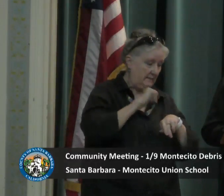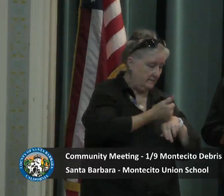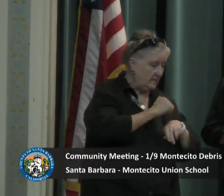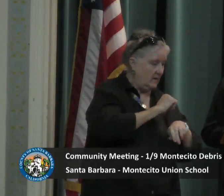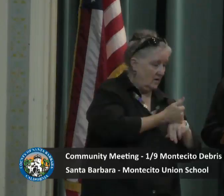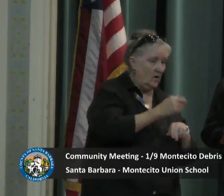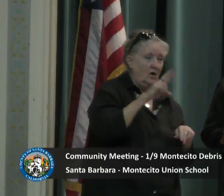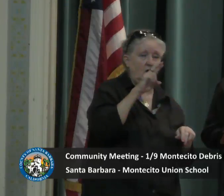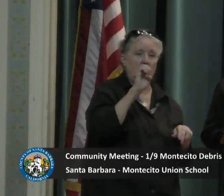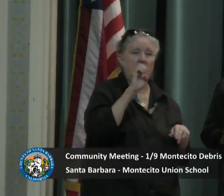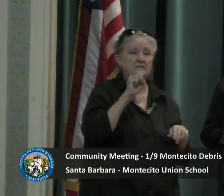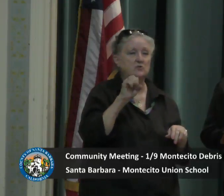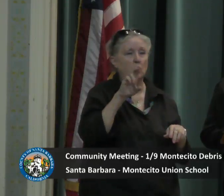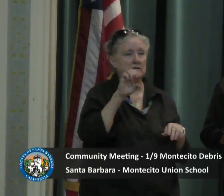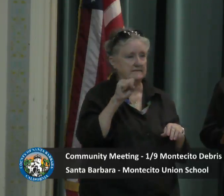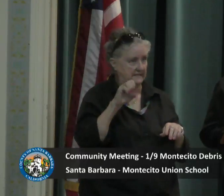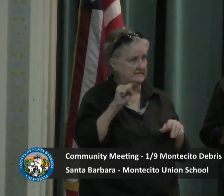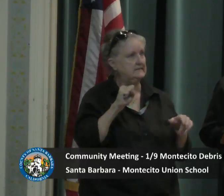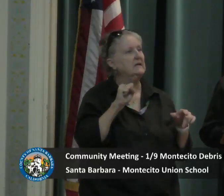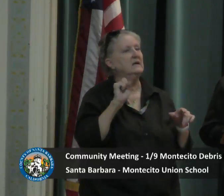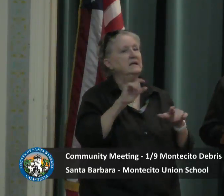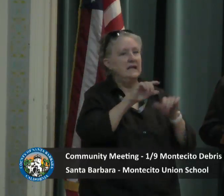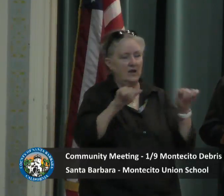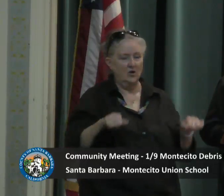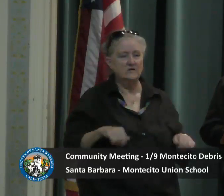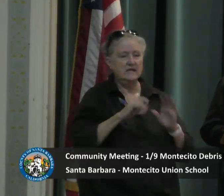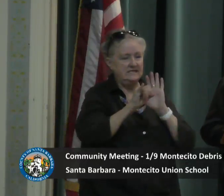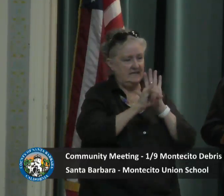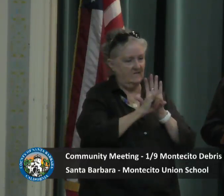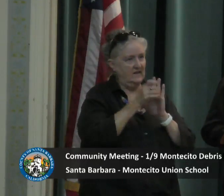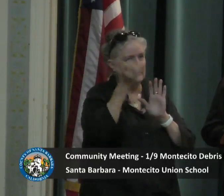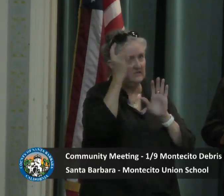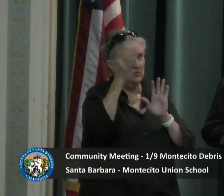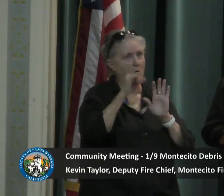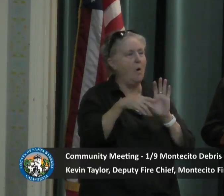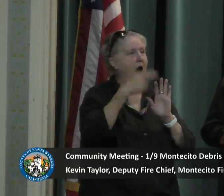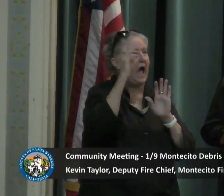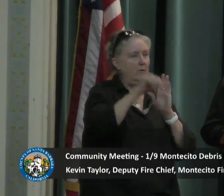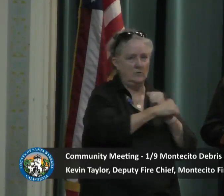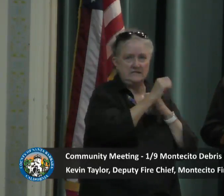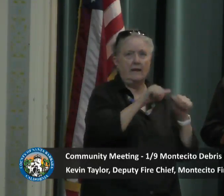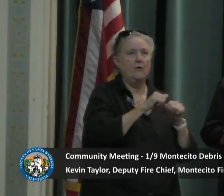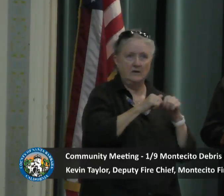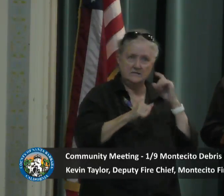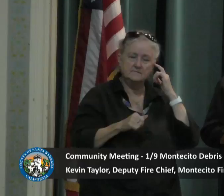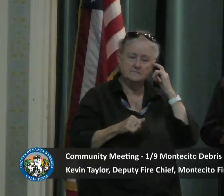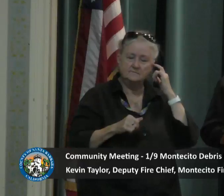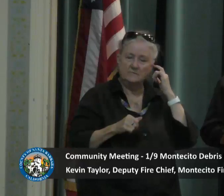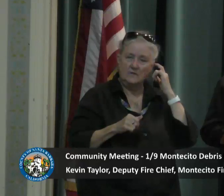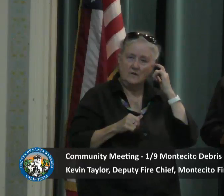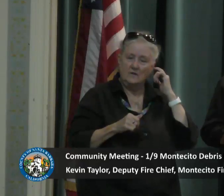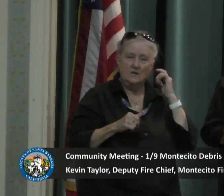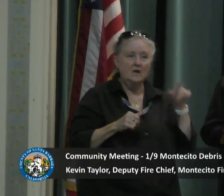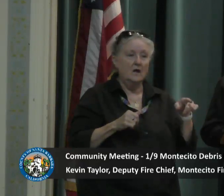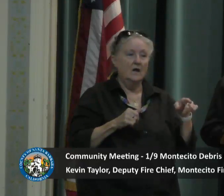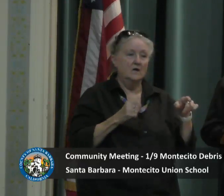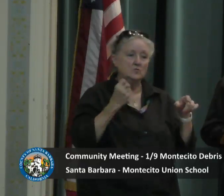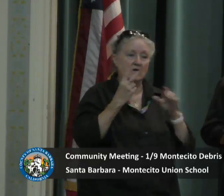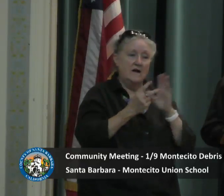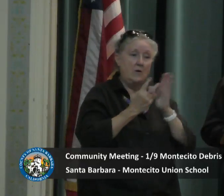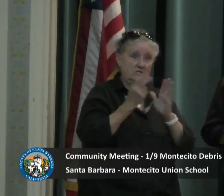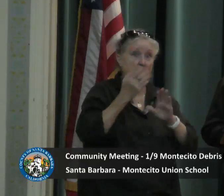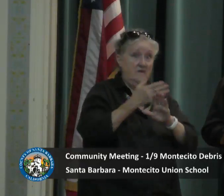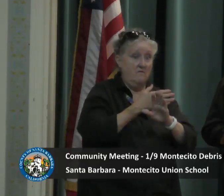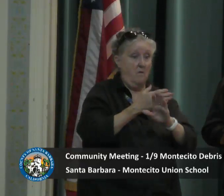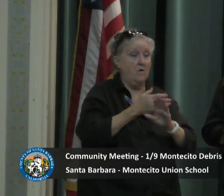in the areas that are identified on the interactive map as extreme or high-risk areas. 12 hours